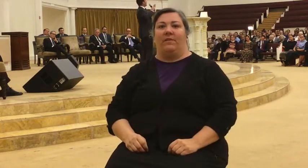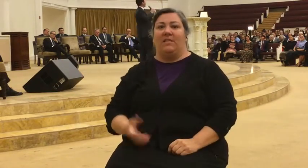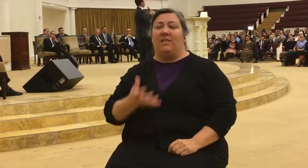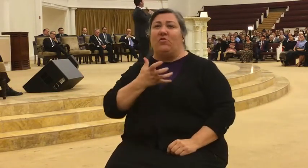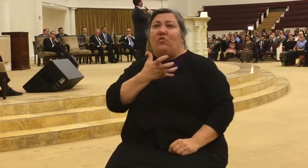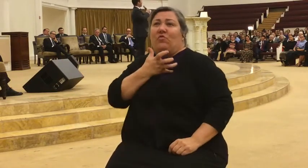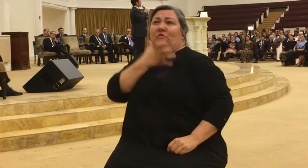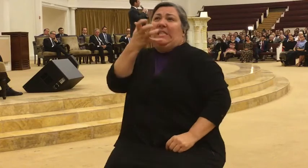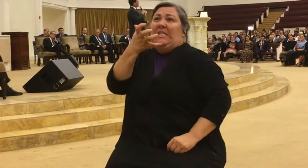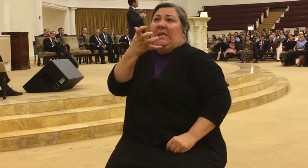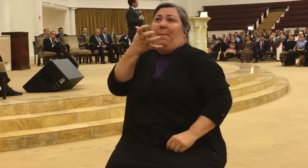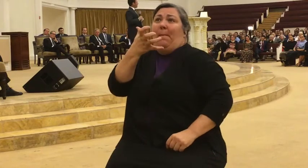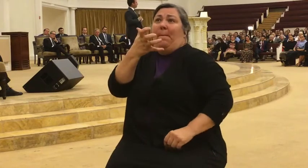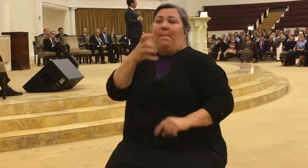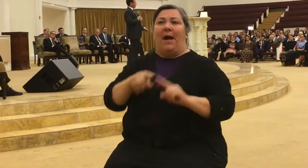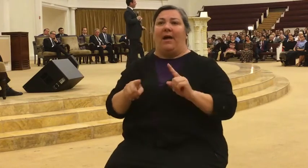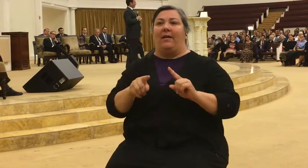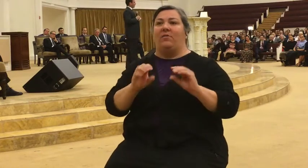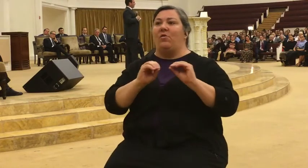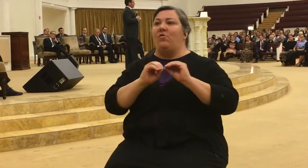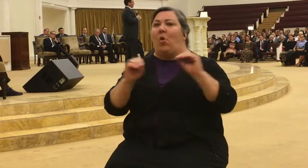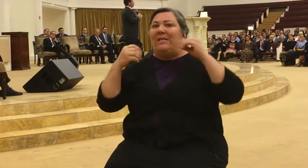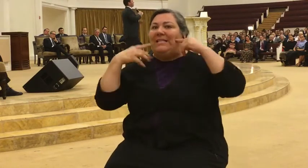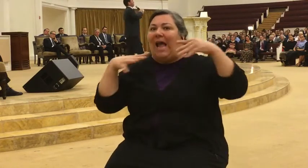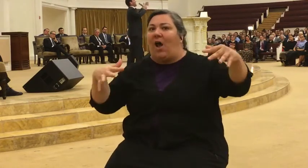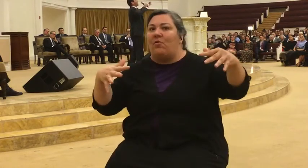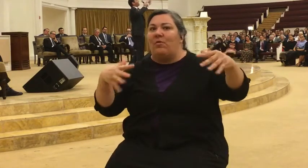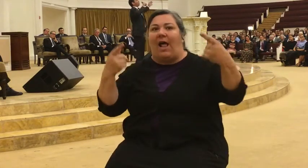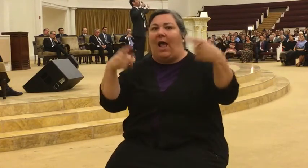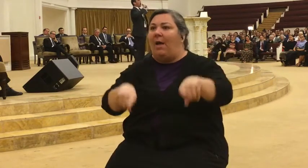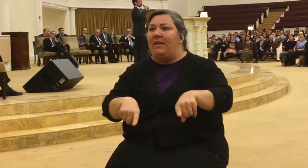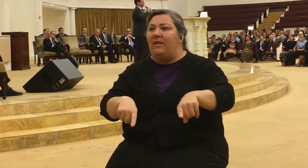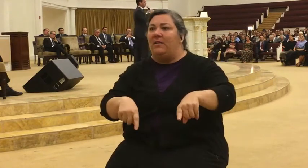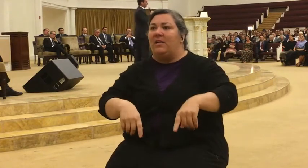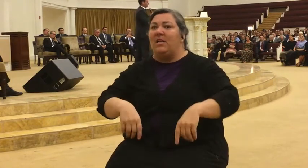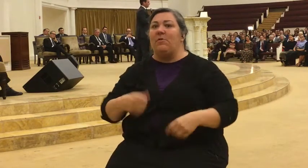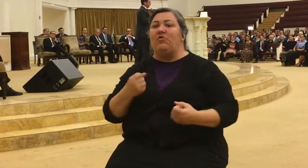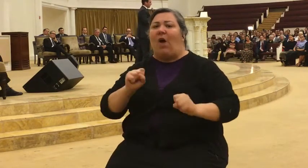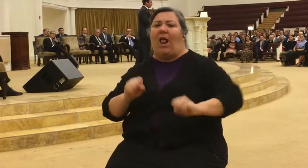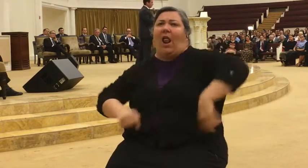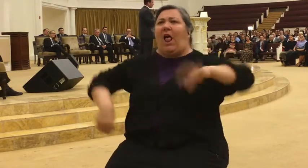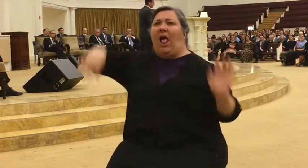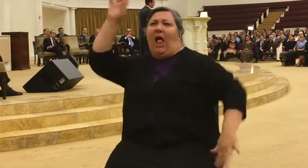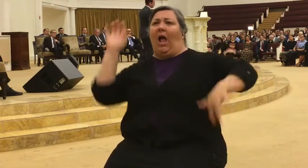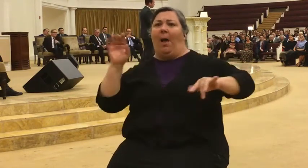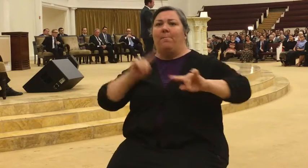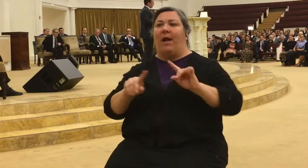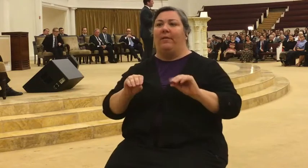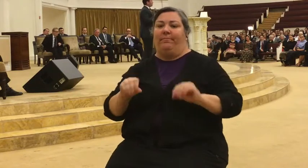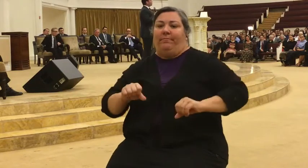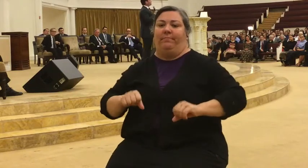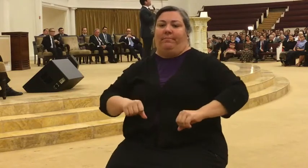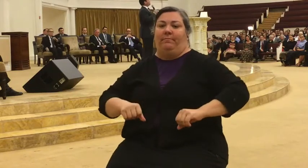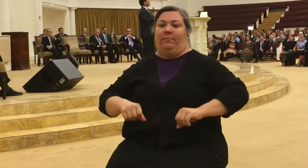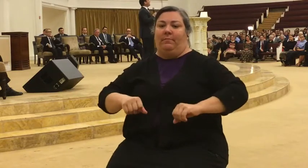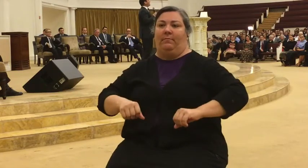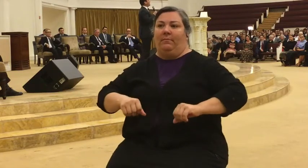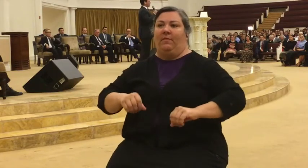scream and never make a sound. He would flail his arms and they wouldn't budge. He